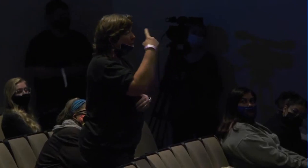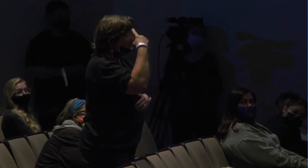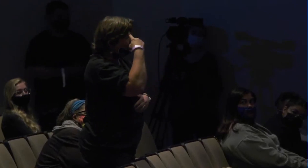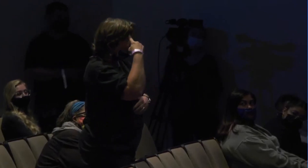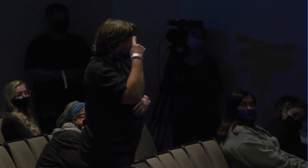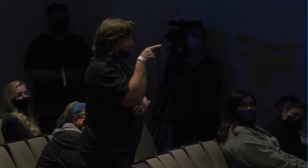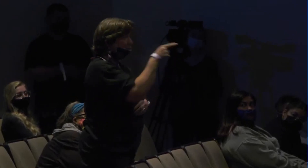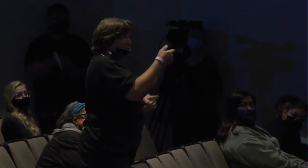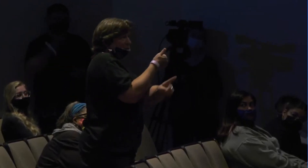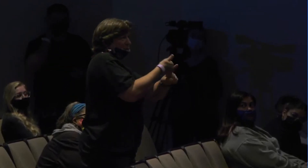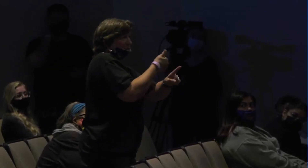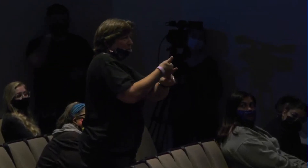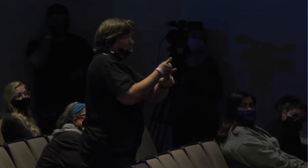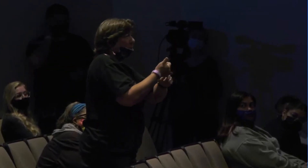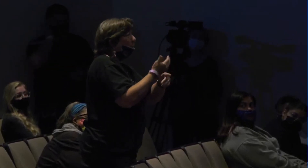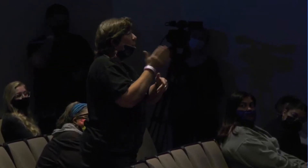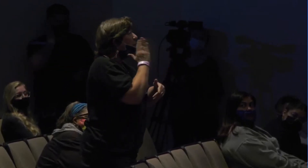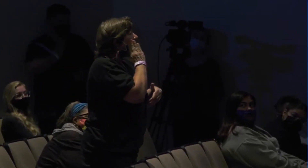anymore.